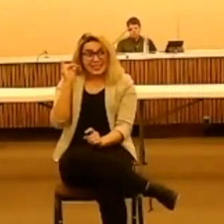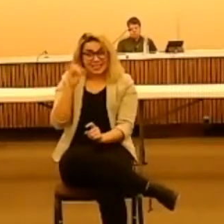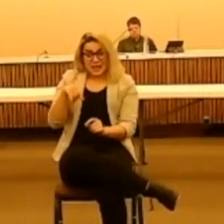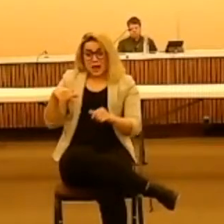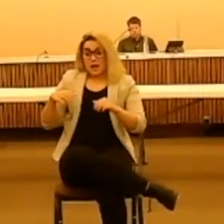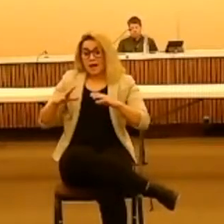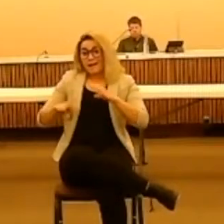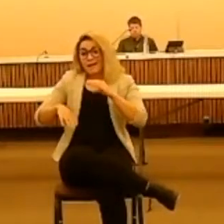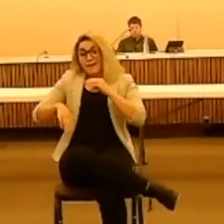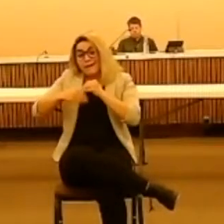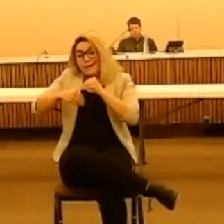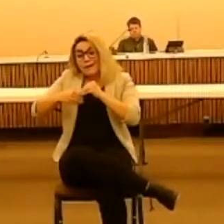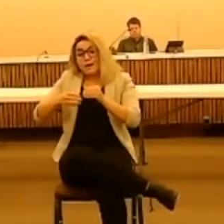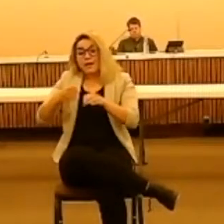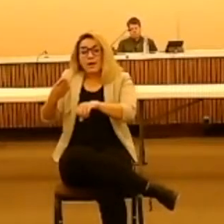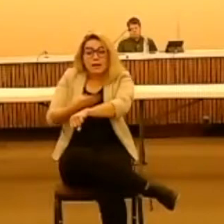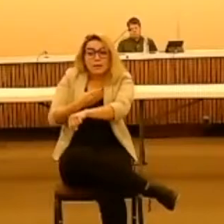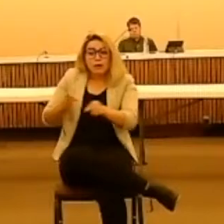help our communities?